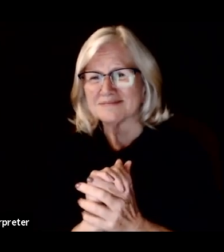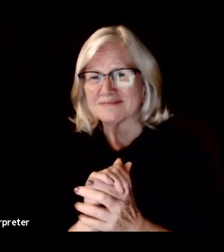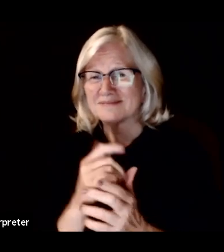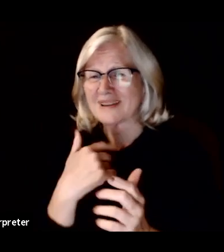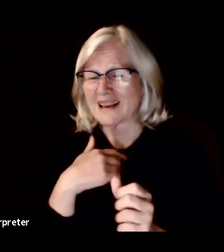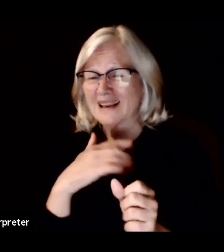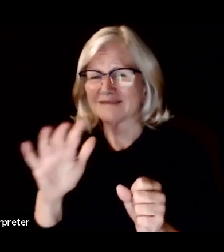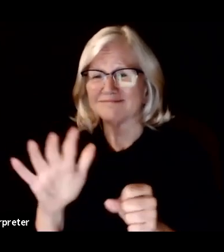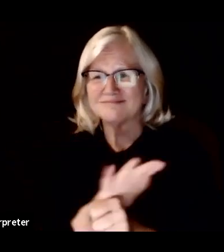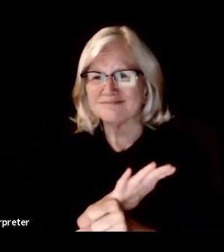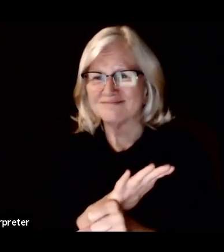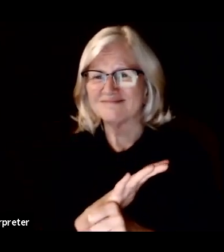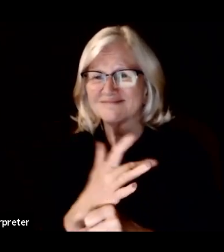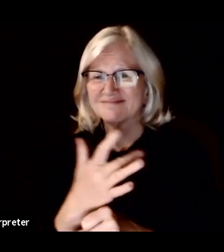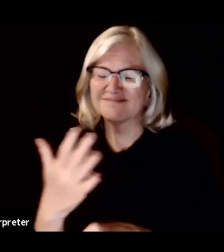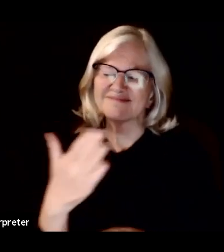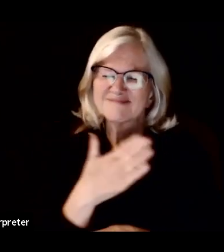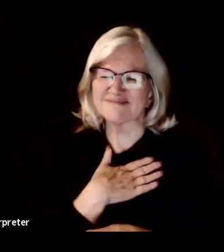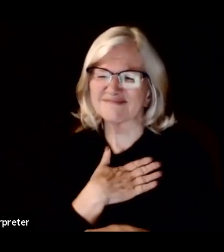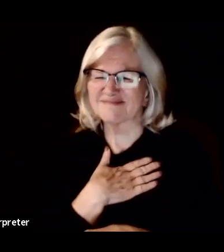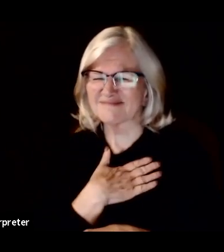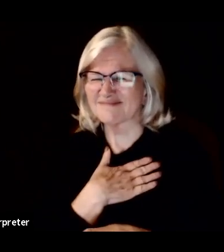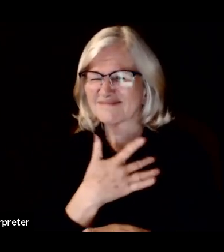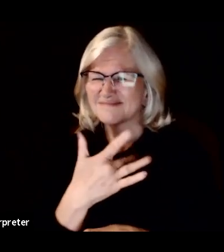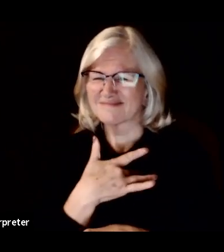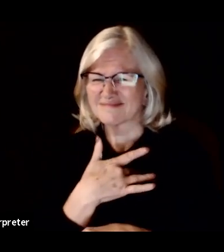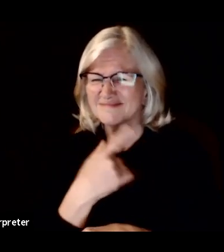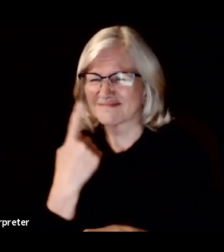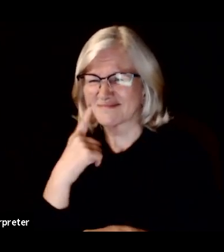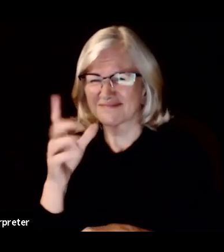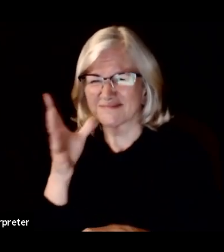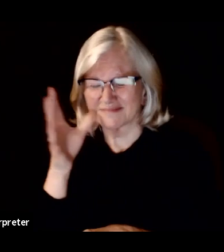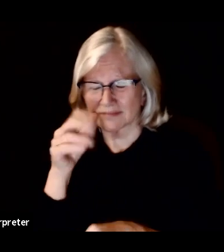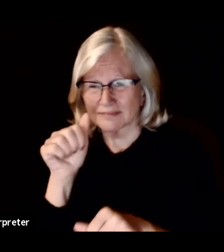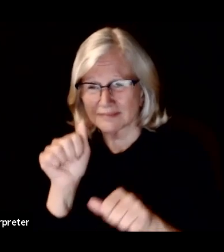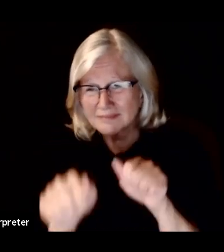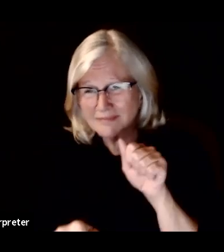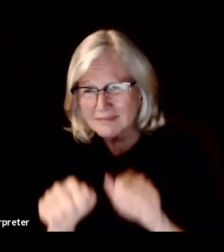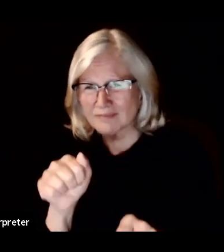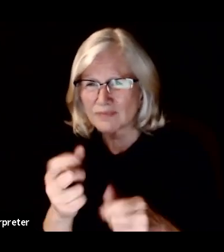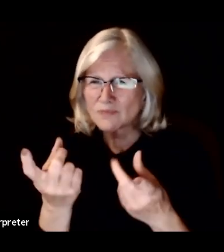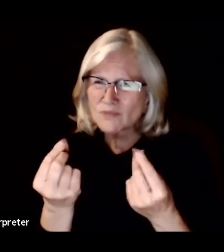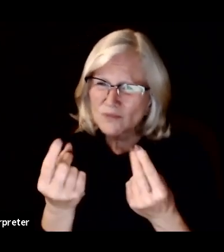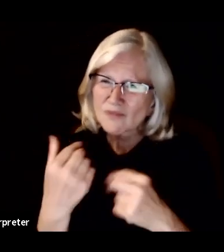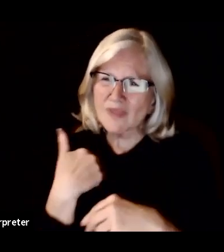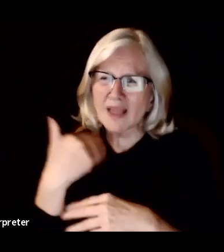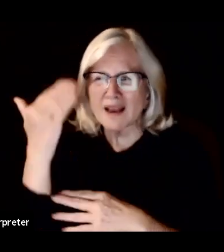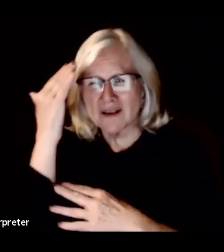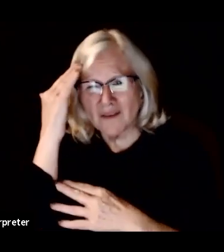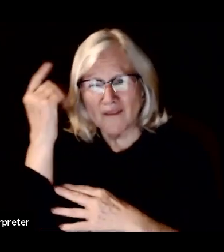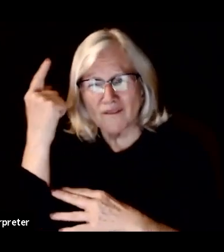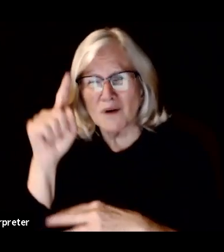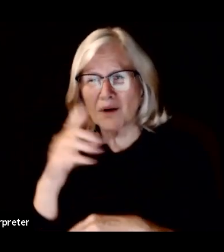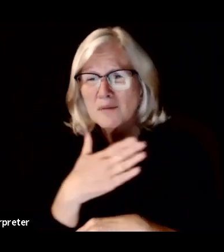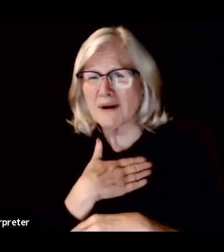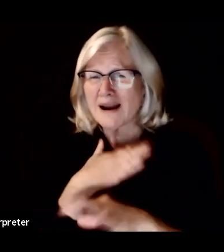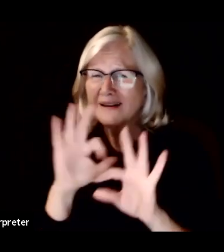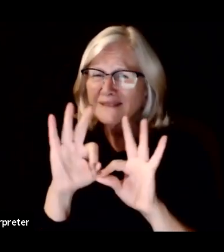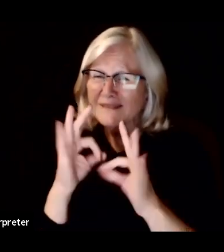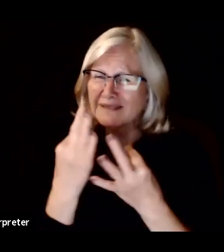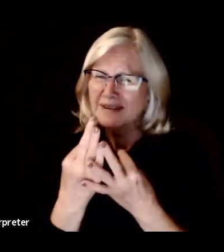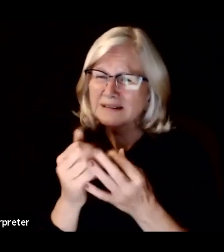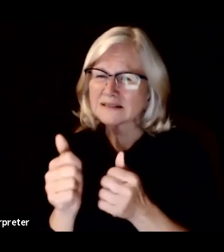feel for the parents that feel so strongly about this, because I know that for our family, it was really such a significant